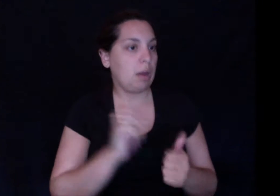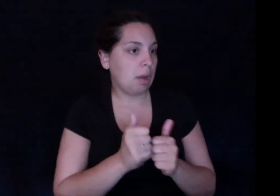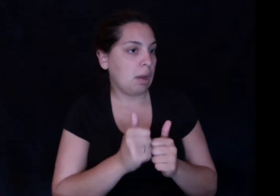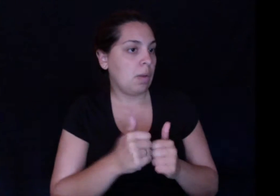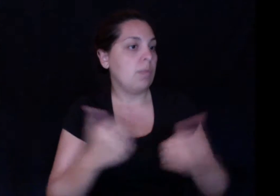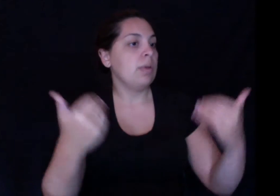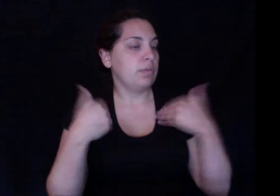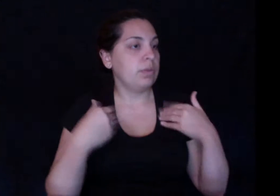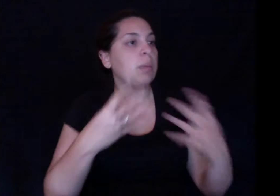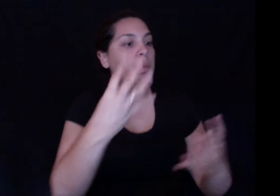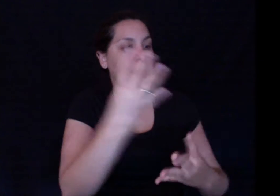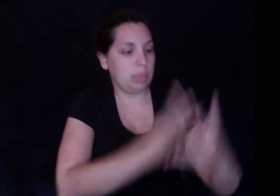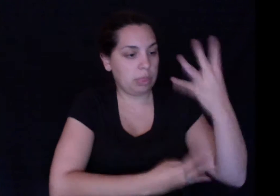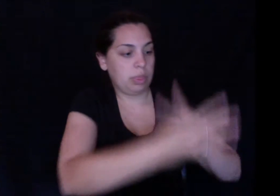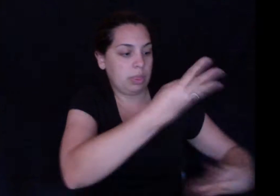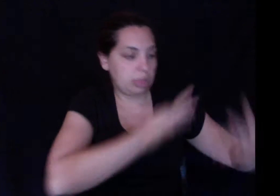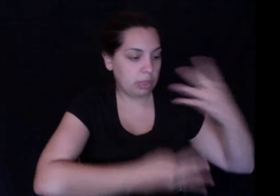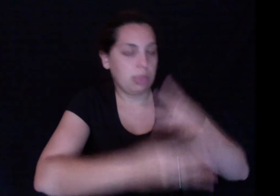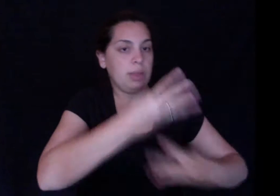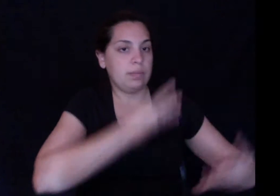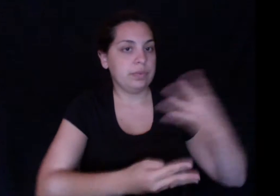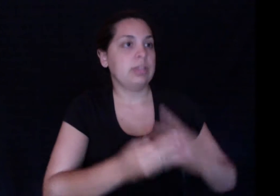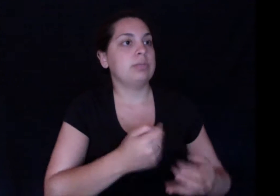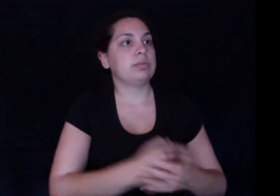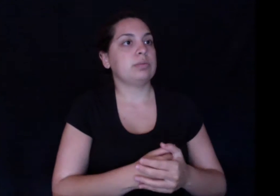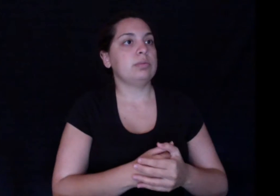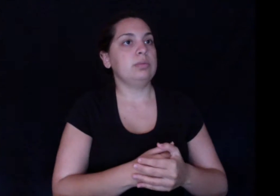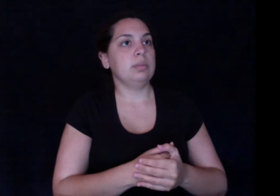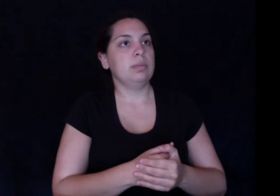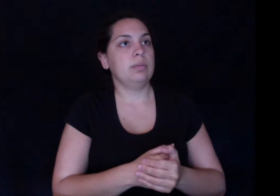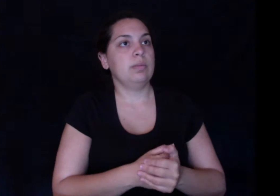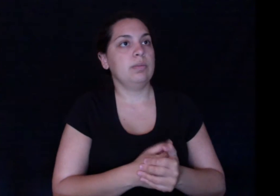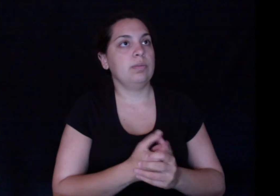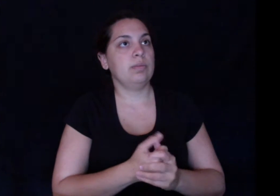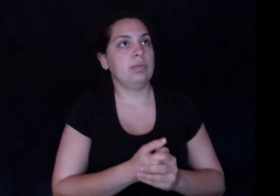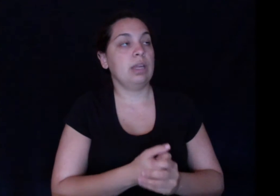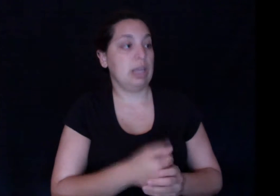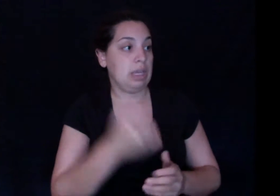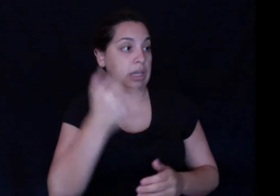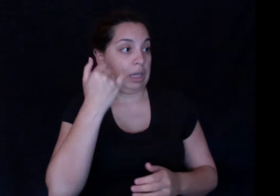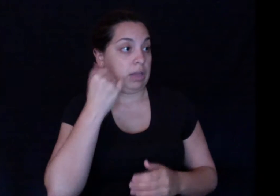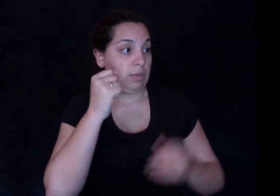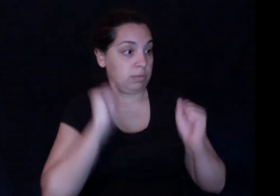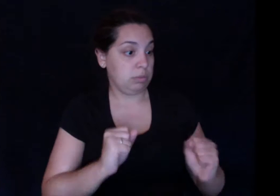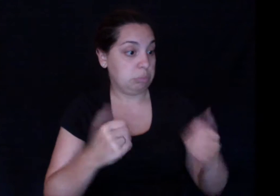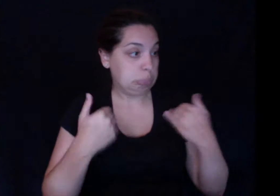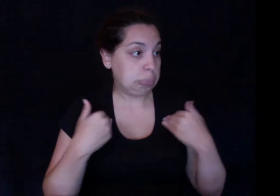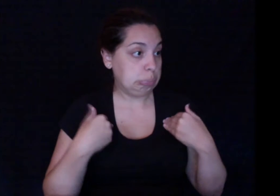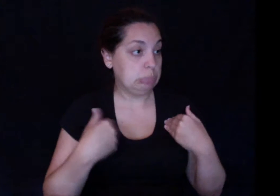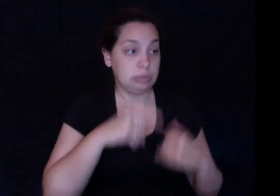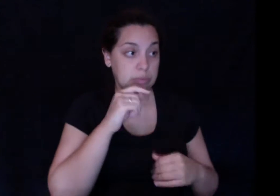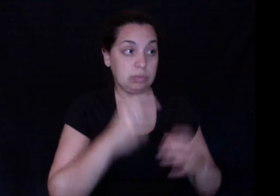because of either blood transfusions or other exposures, and decided that if we harvested